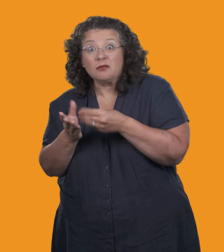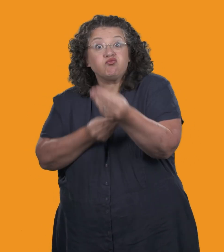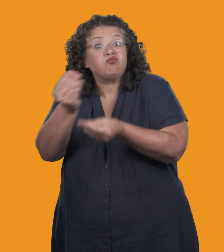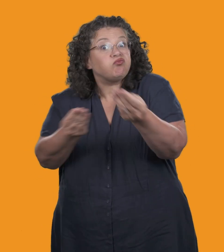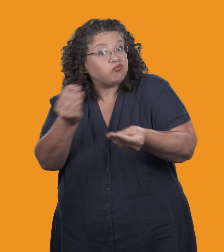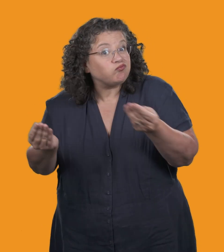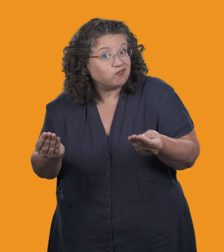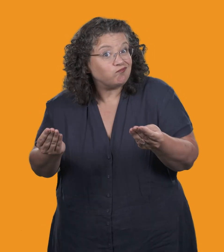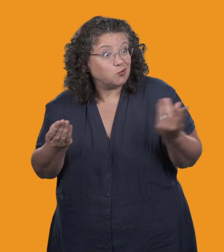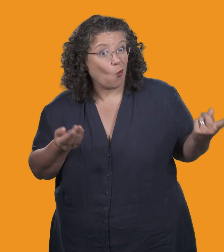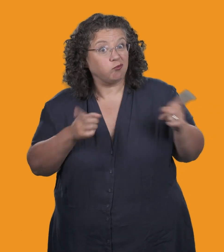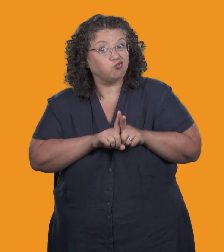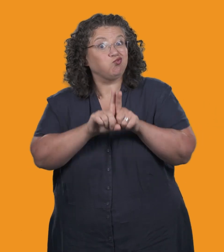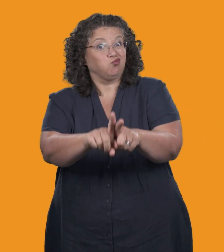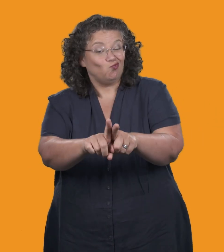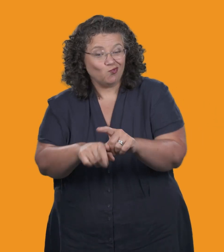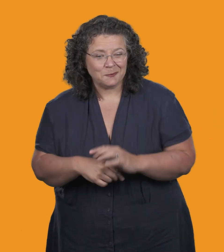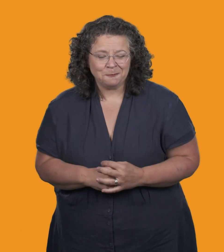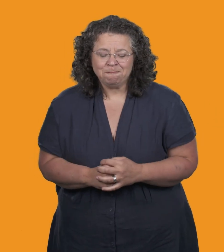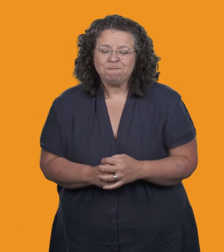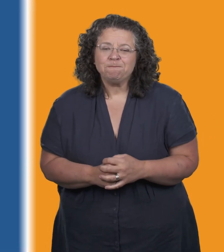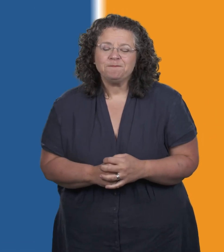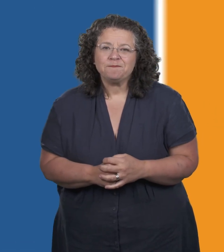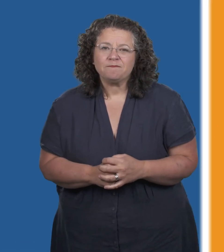when canvassing and leafleting.